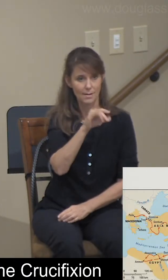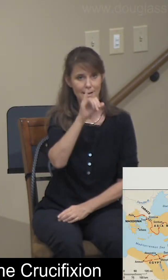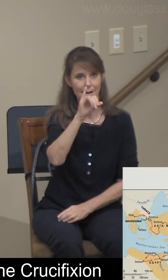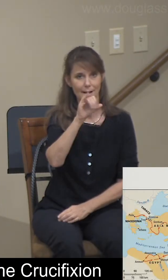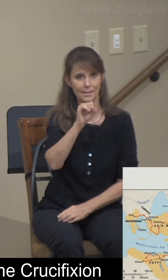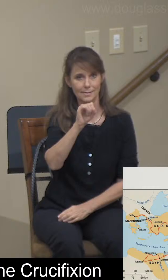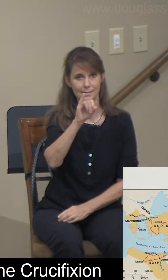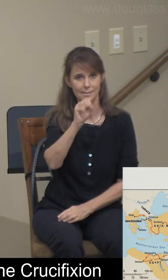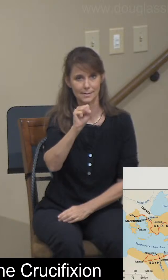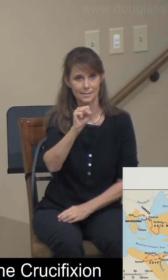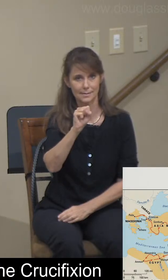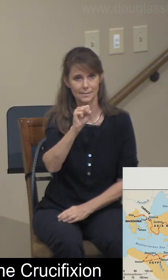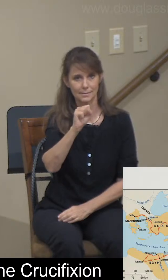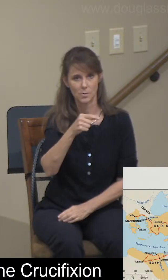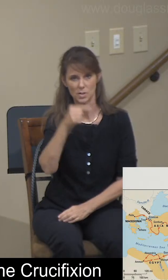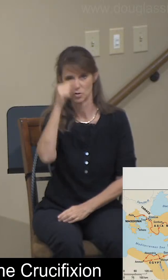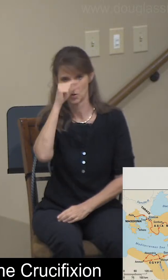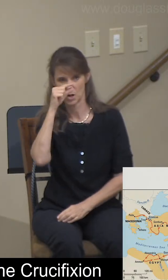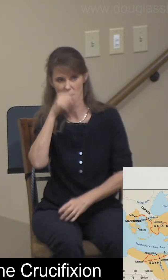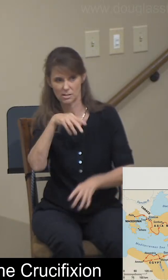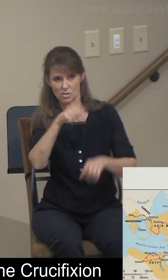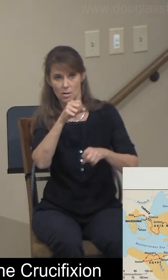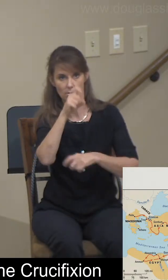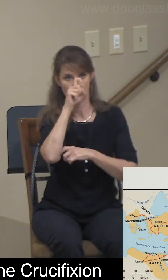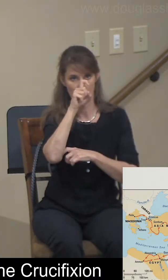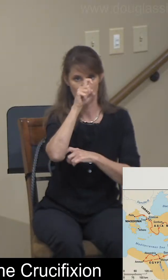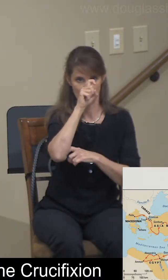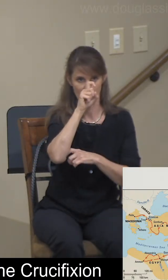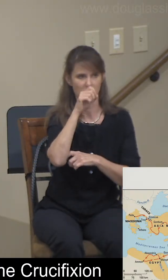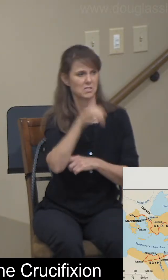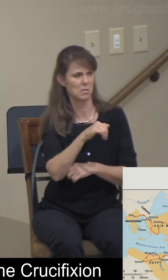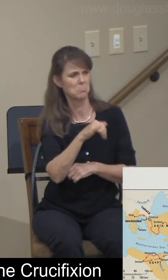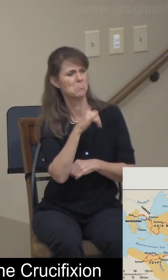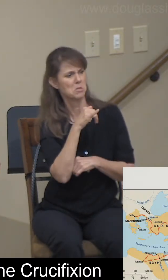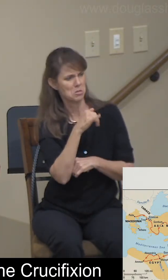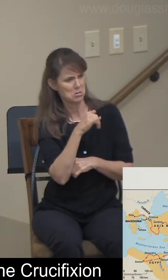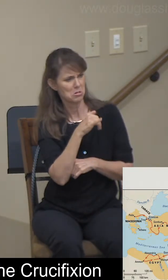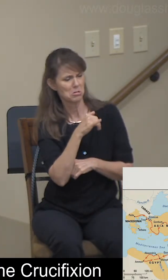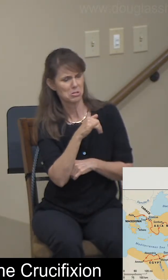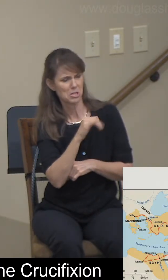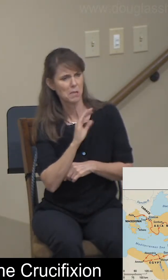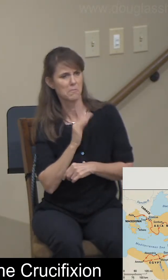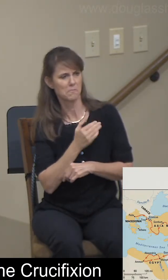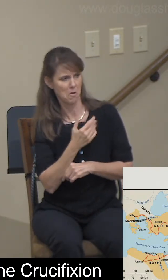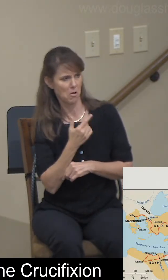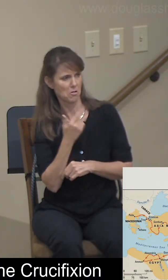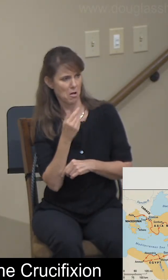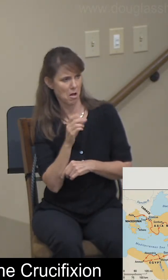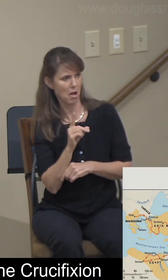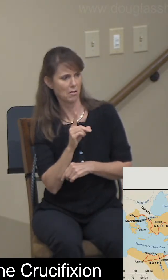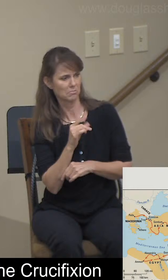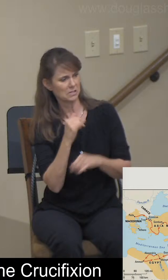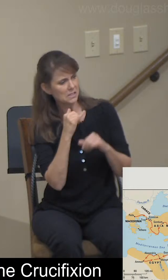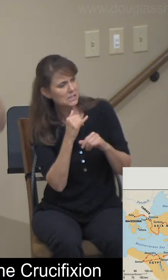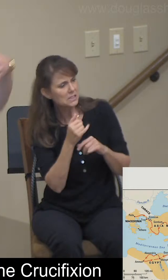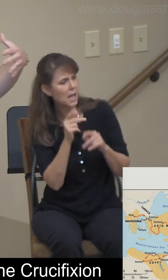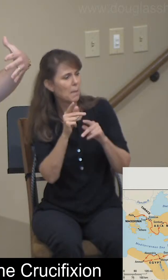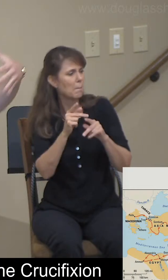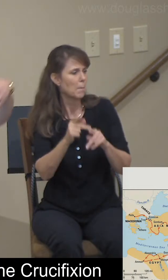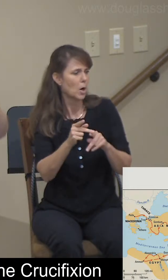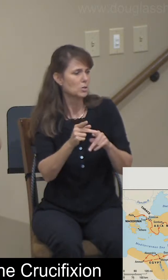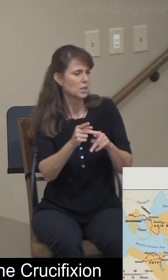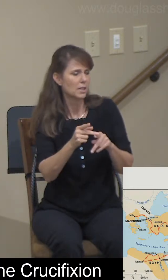Greeks conquer Egypt, the Egyptian god Isis, they say, well, that's similar to our Greek god Artemis, and so it's just the same person. We'll even